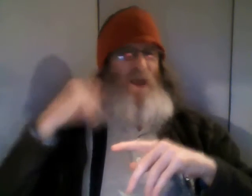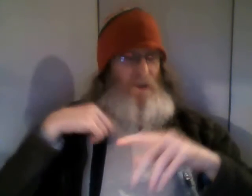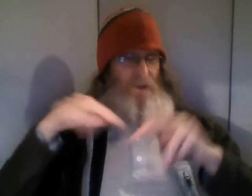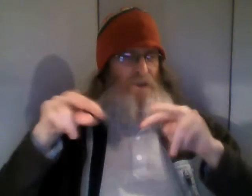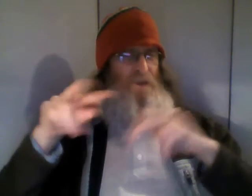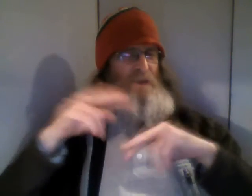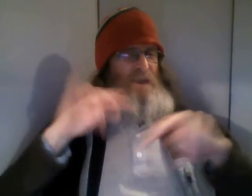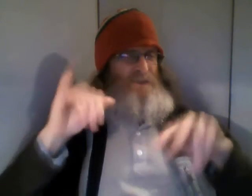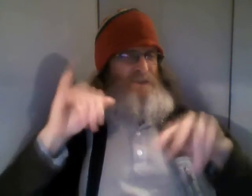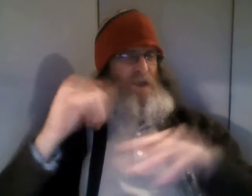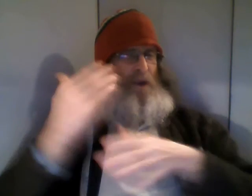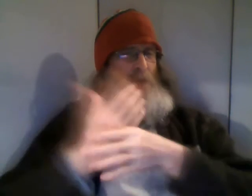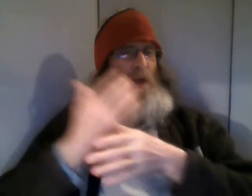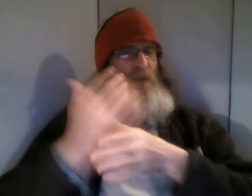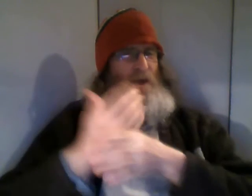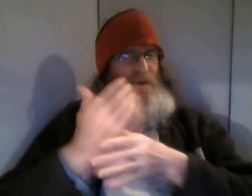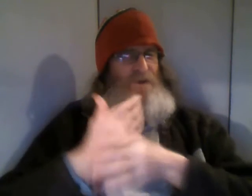You're watching APTN.